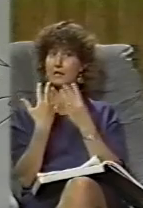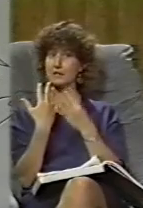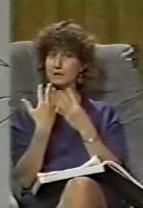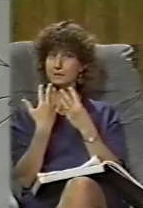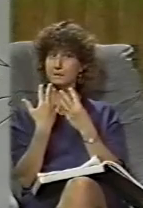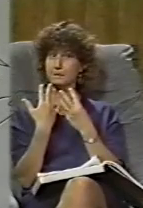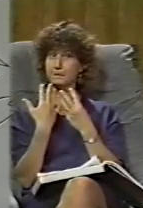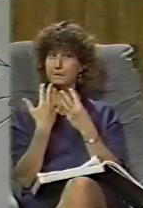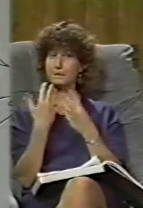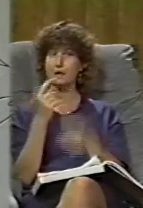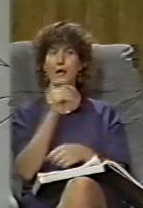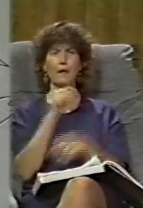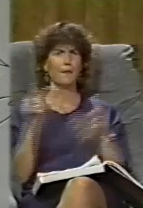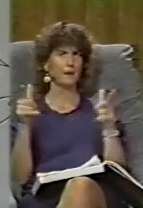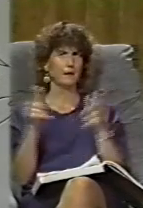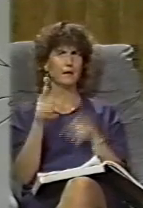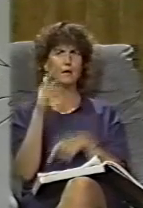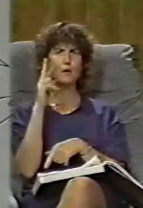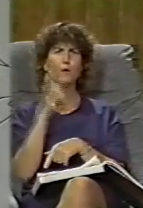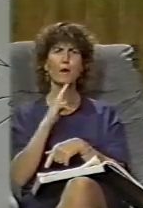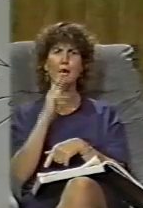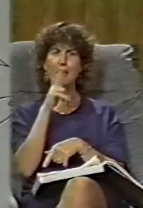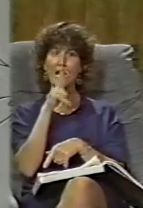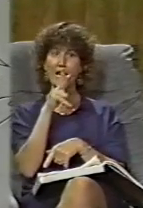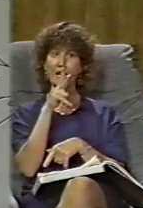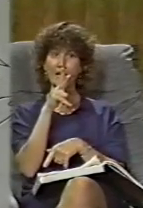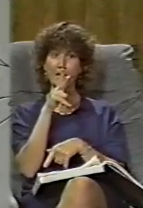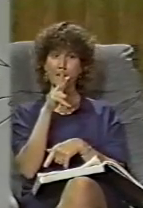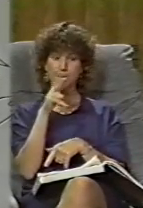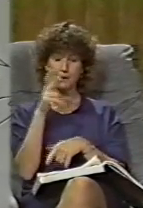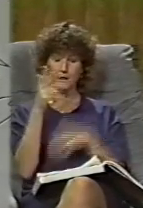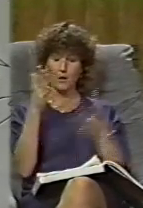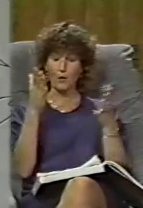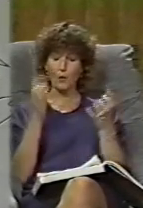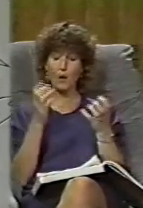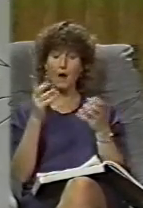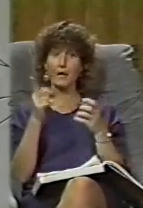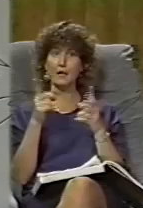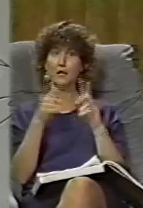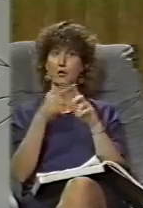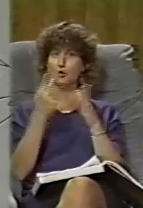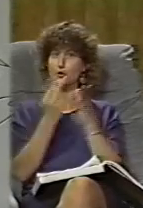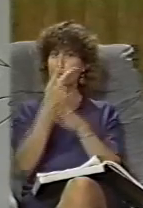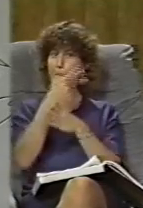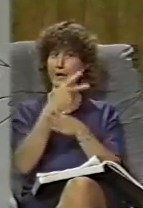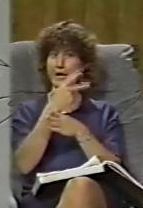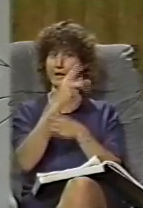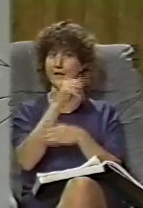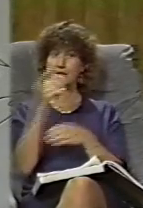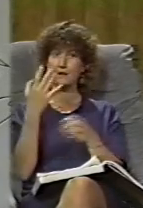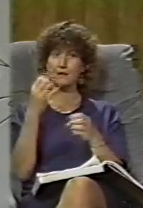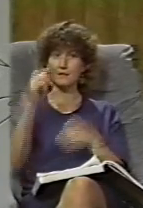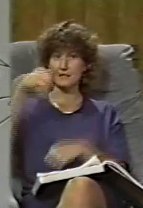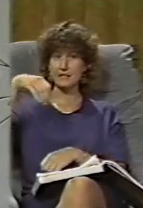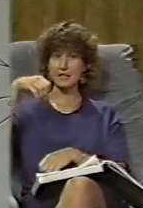wheat. The little red hen wanted to plant the